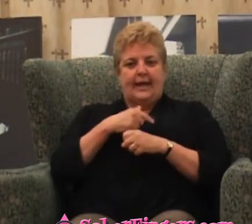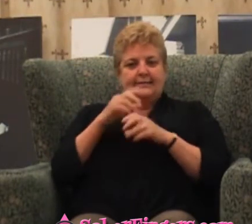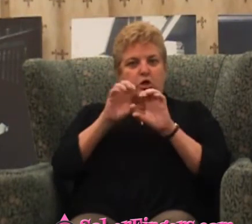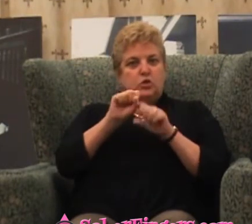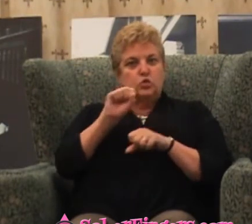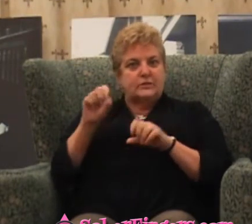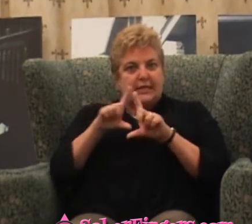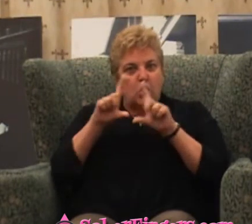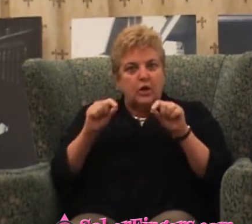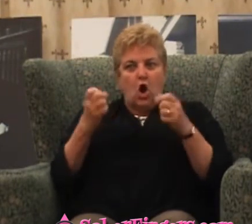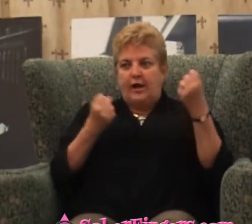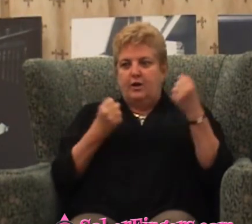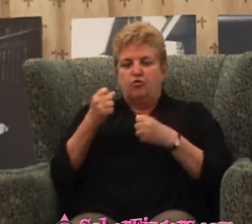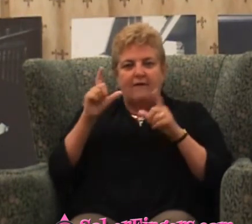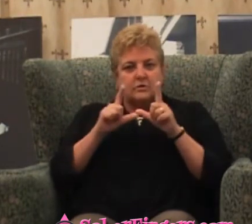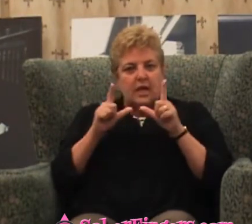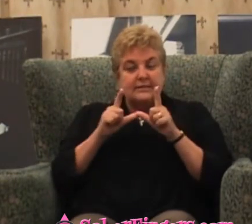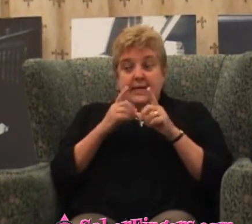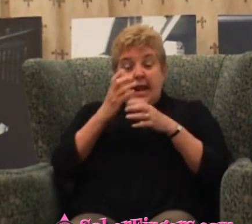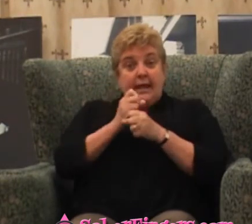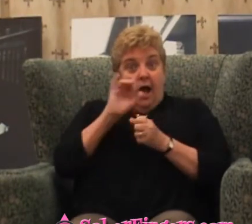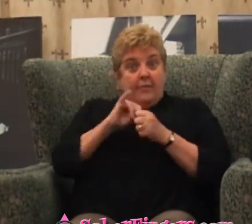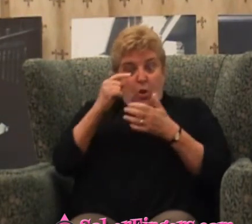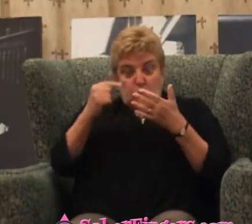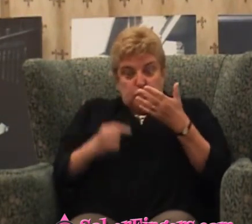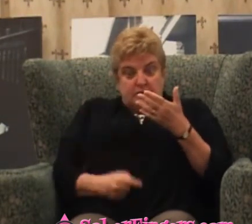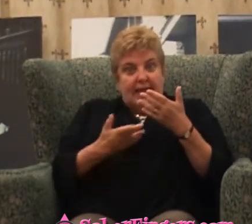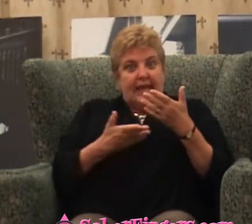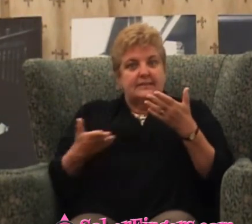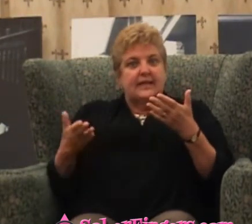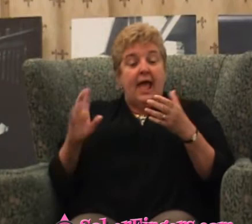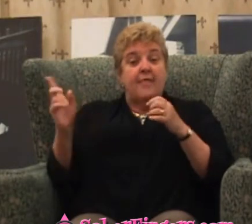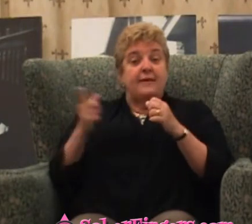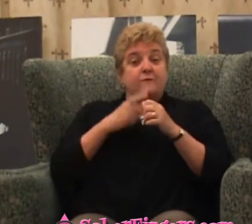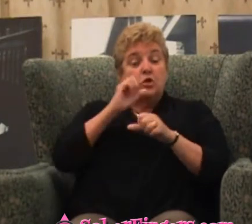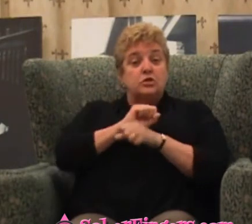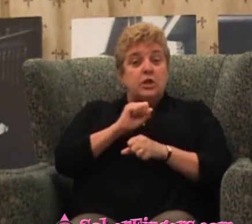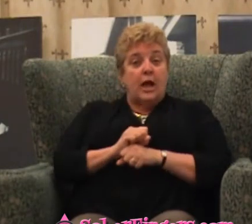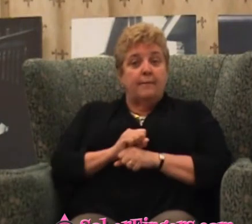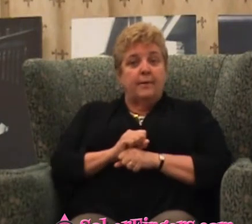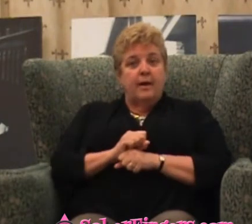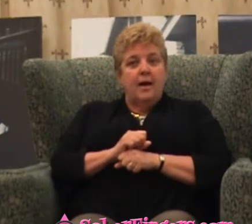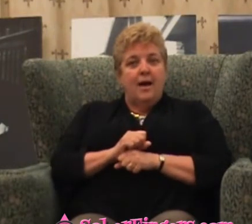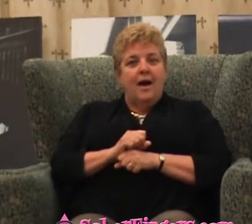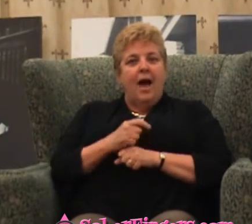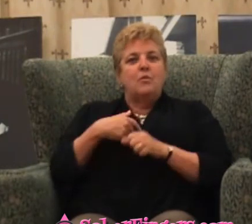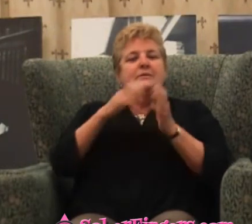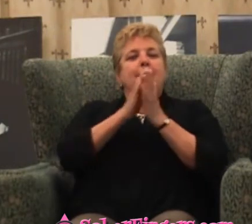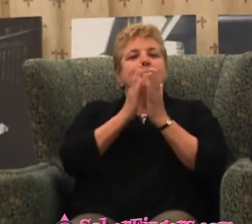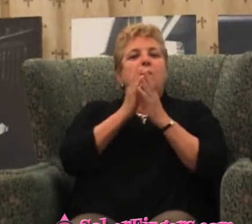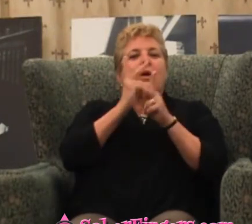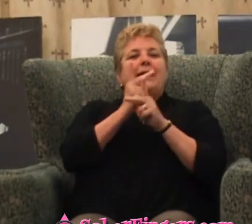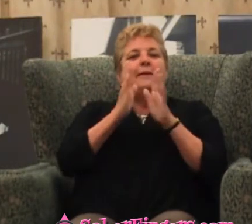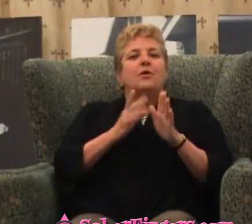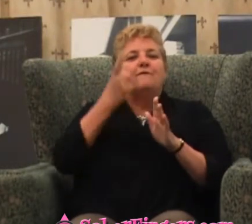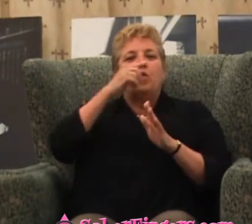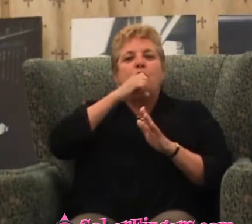got these things, and the first job they got me was being a bookkeeper for a little old lady who had a nursing